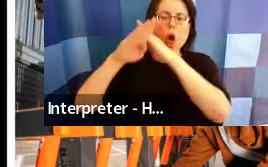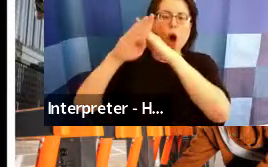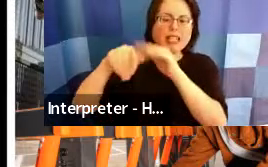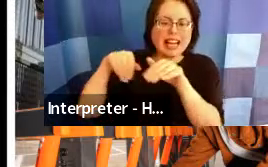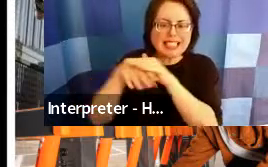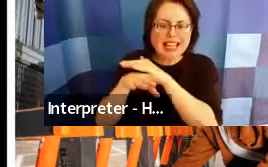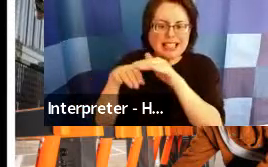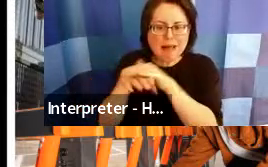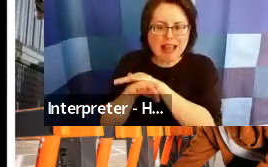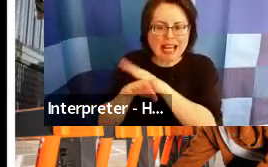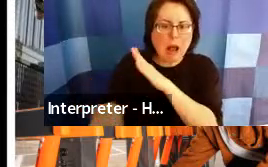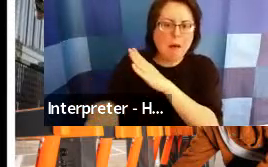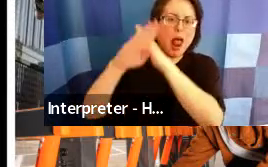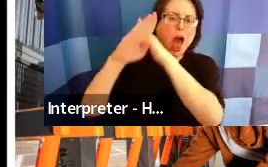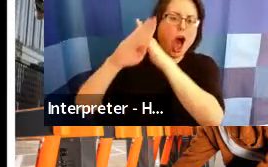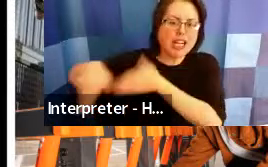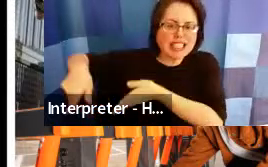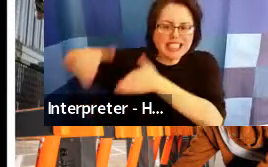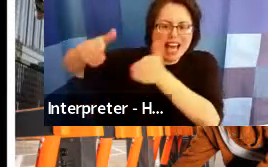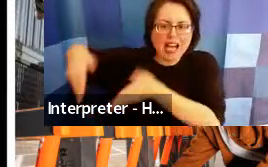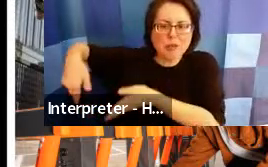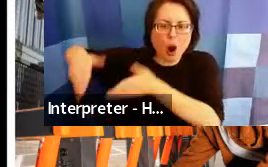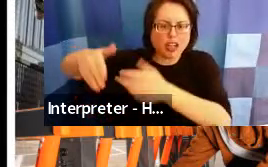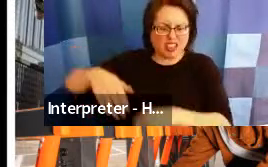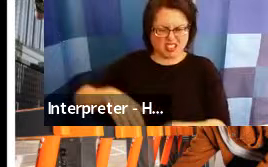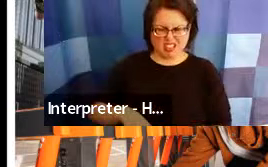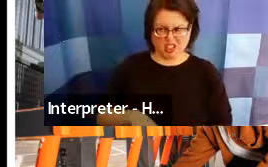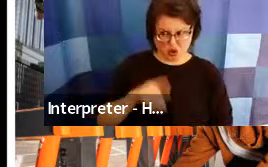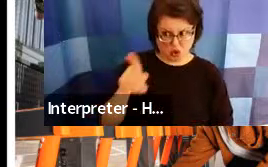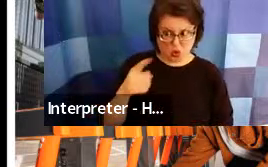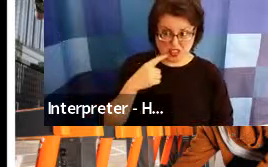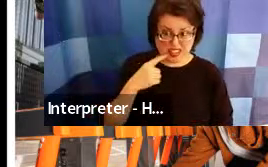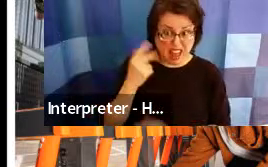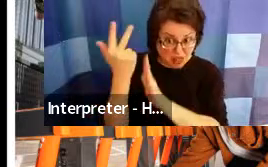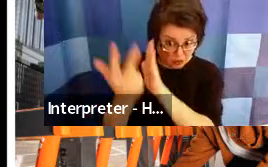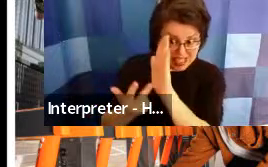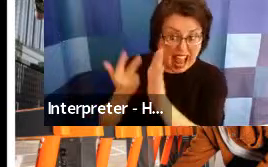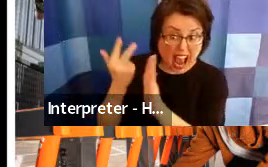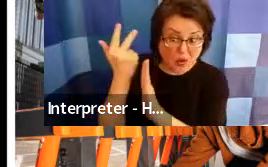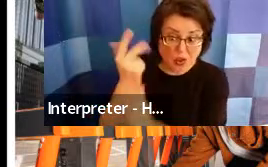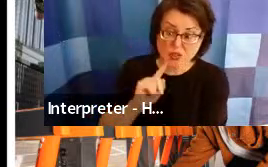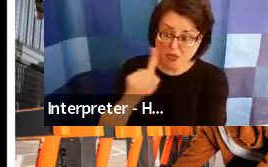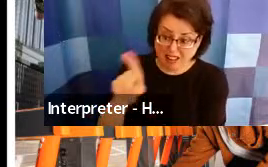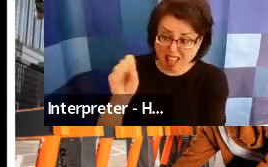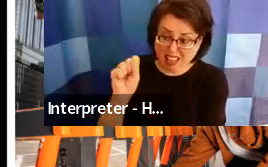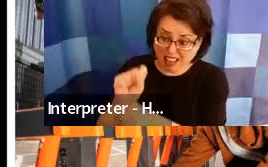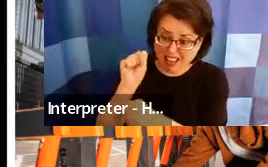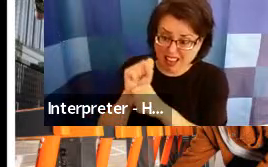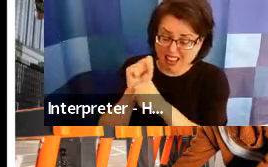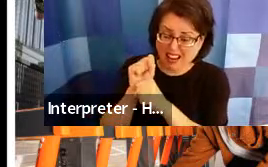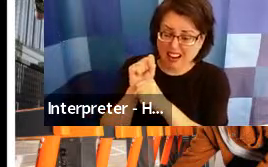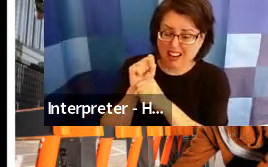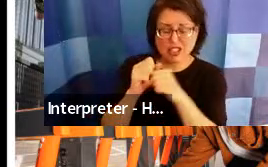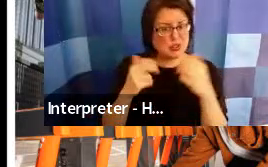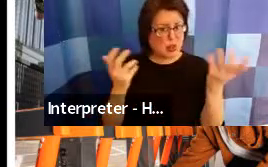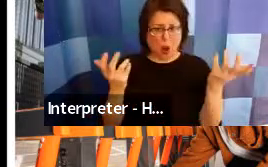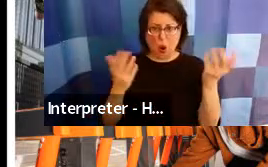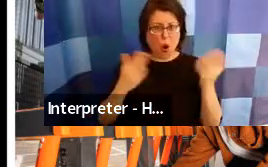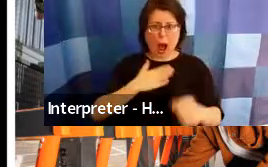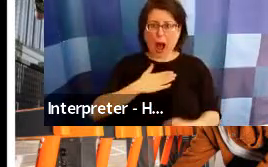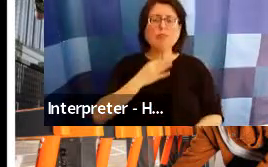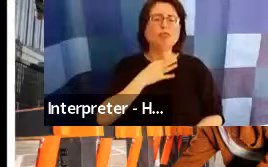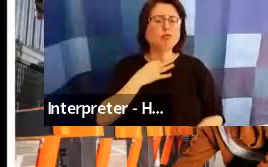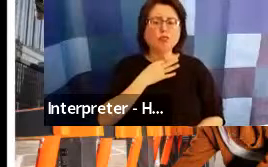And now you're saying that it's actually 3 hours. And my question